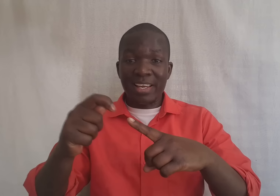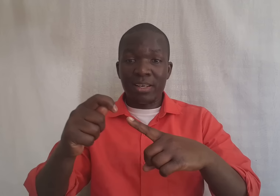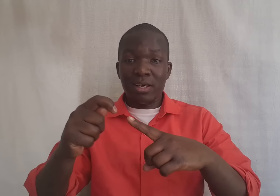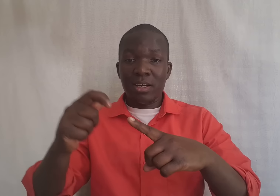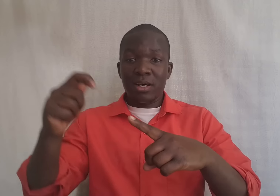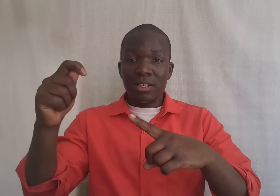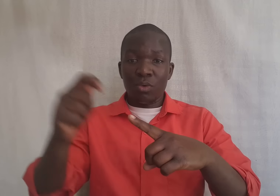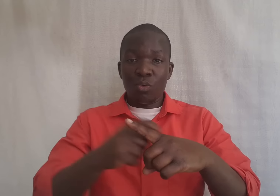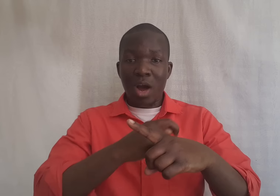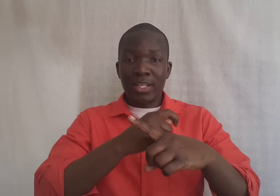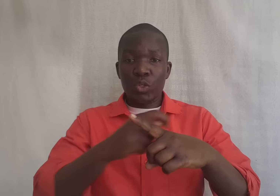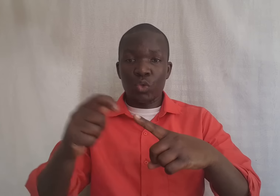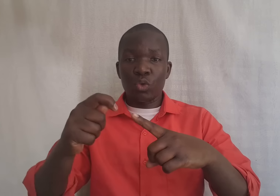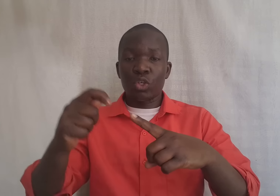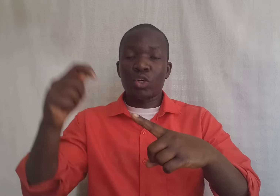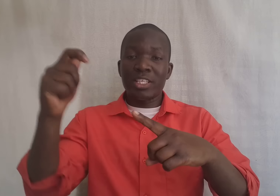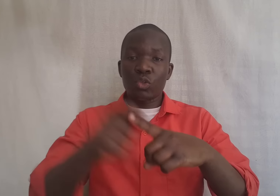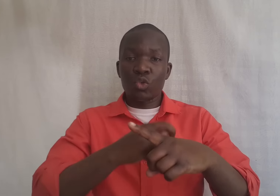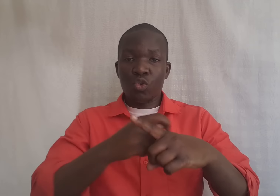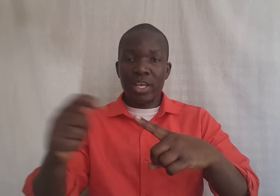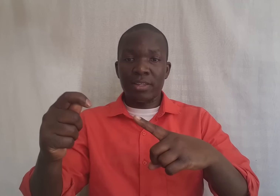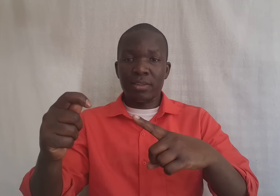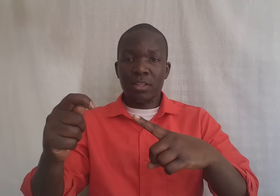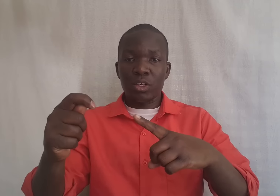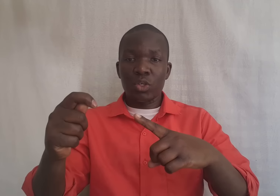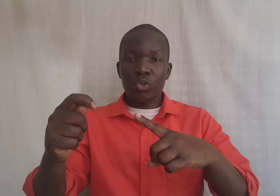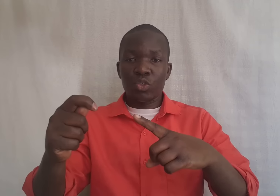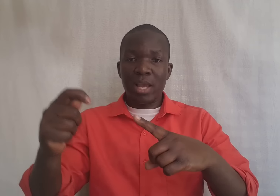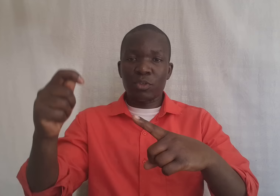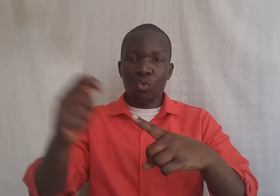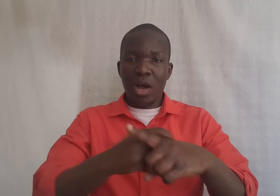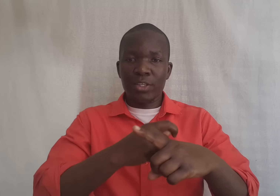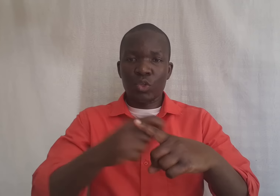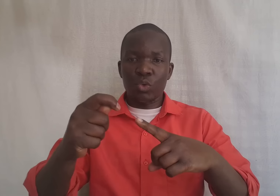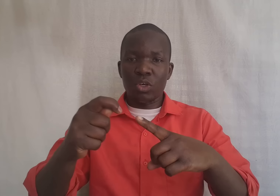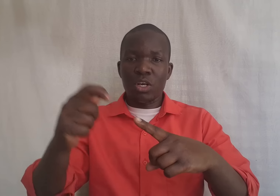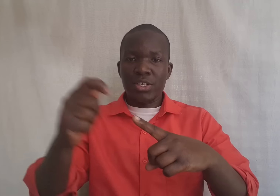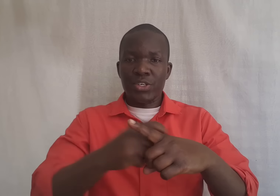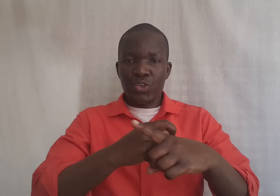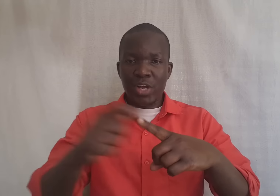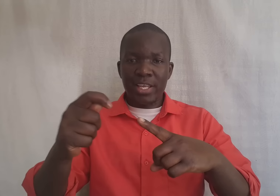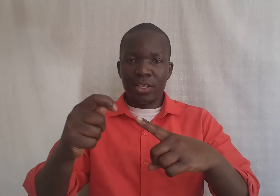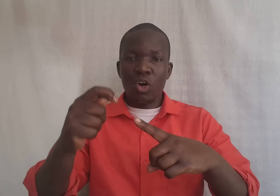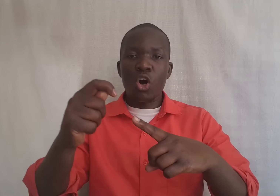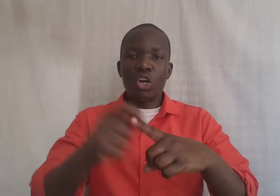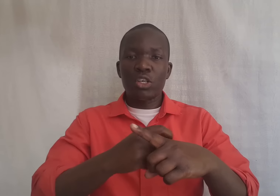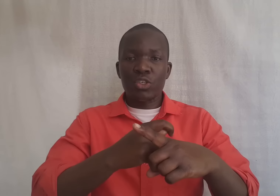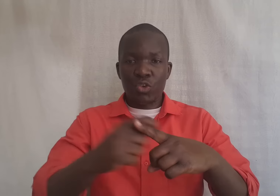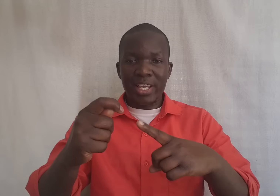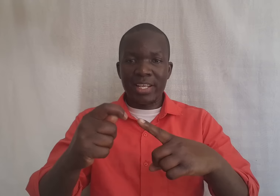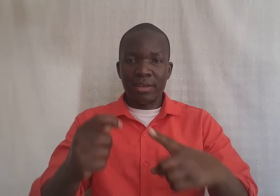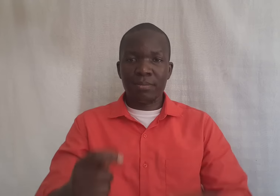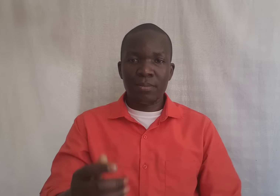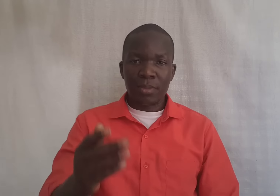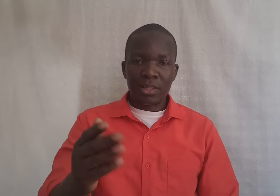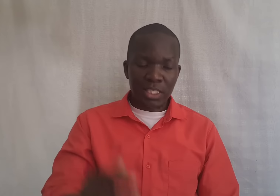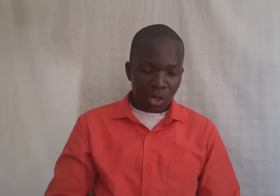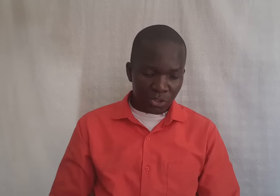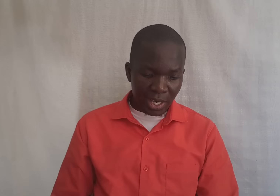training. 1, 2. So this is to train. 2 times. 1, 2. Train or training. That's how we sign